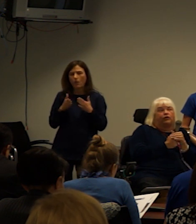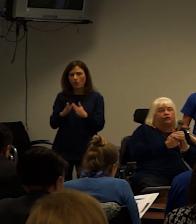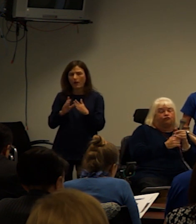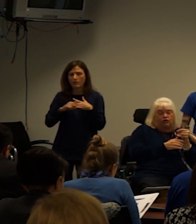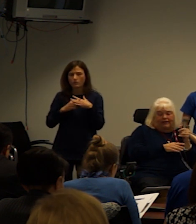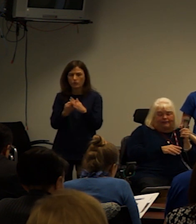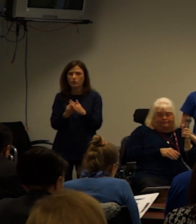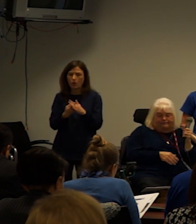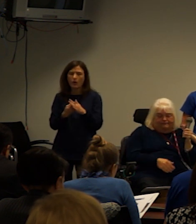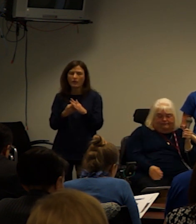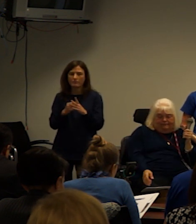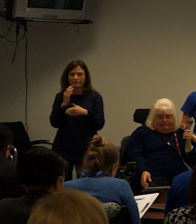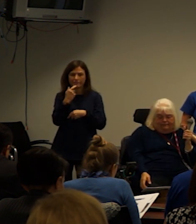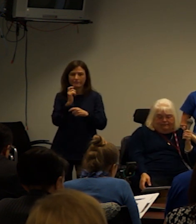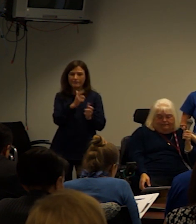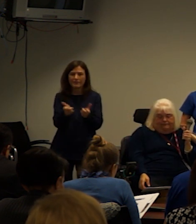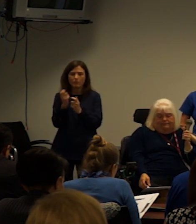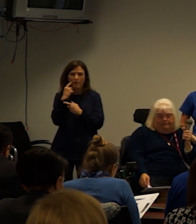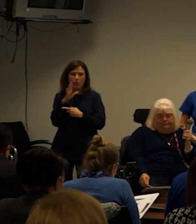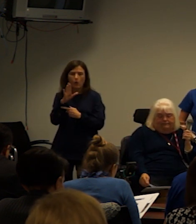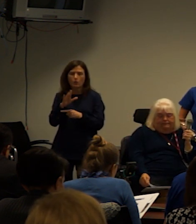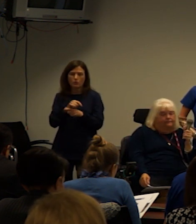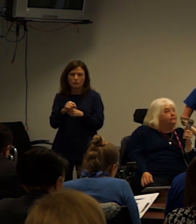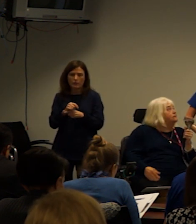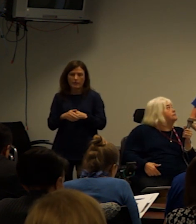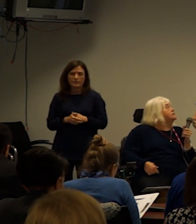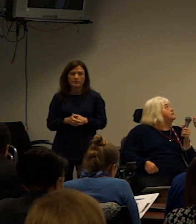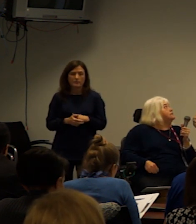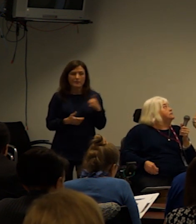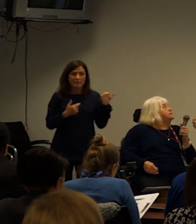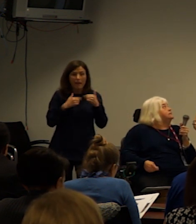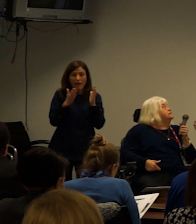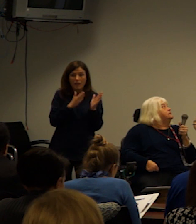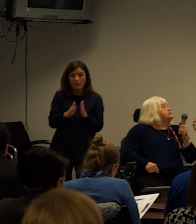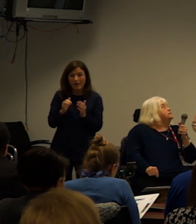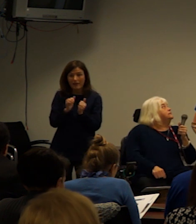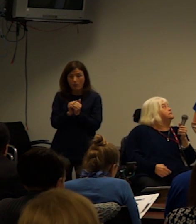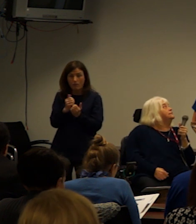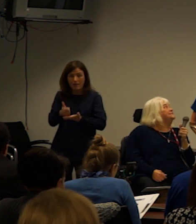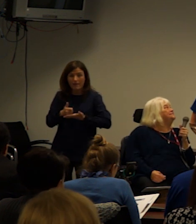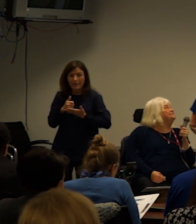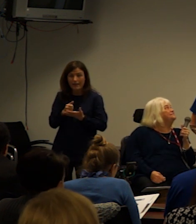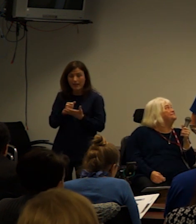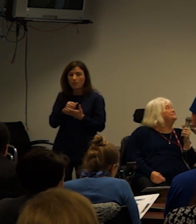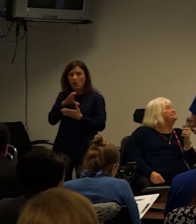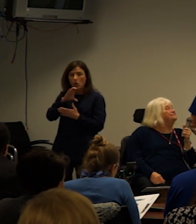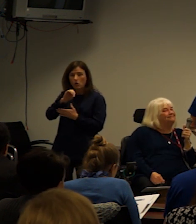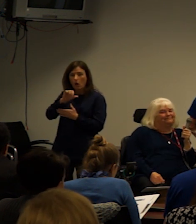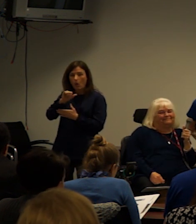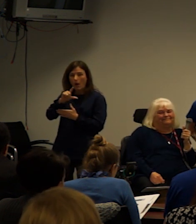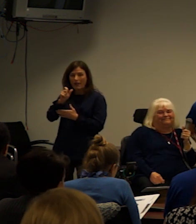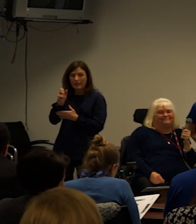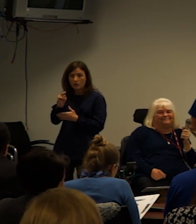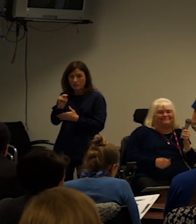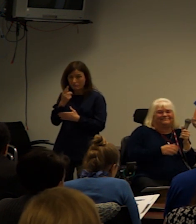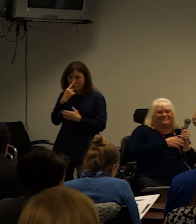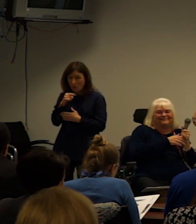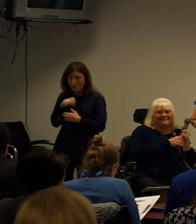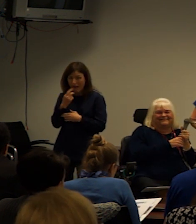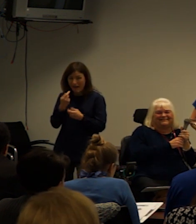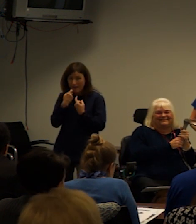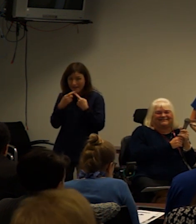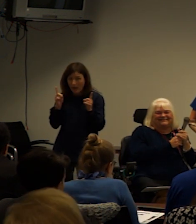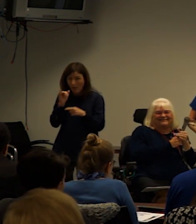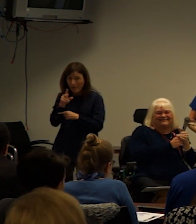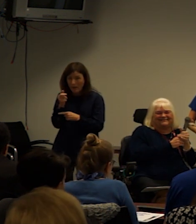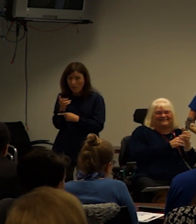that for your training. And I will tell you that I'm planning, with the help of the Coalition, can I say this, Pam? Okay.